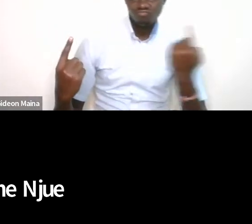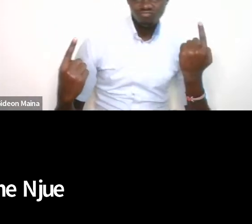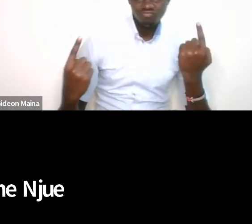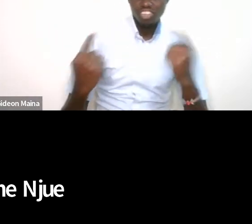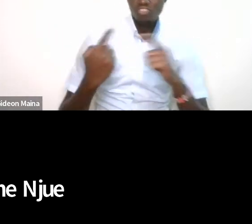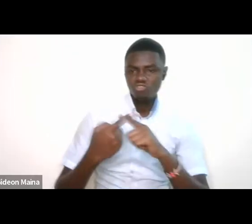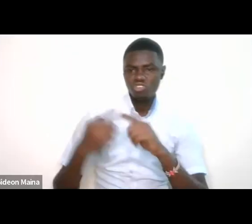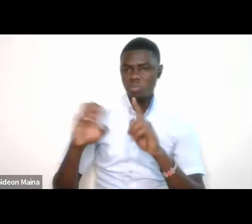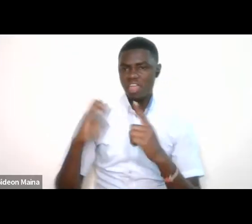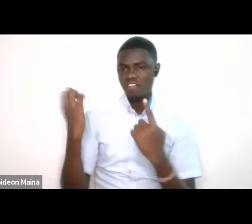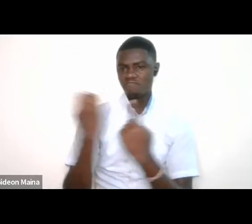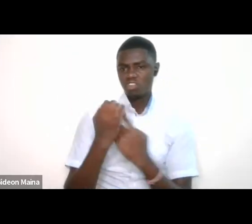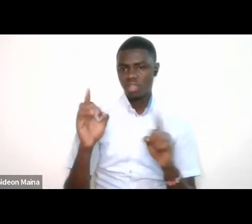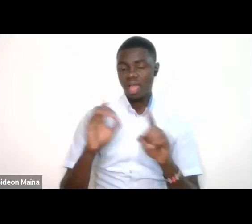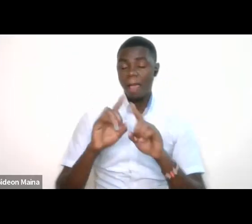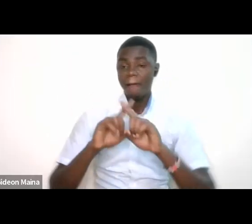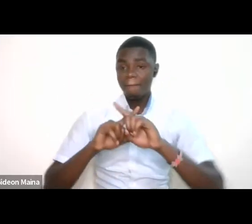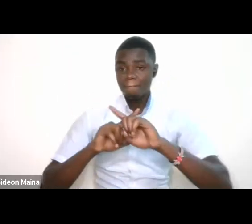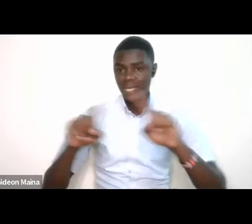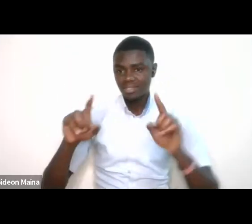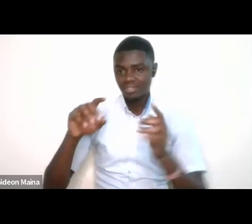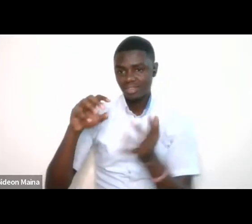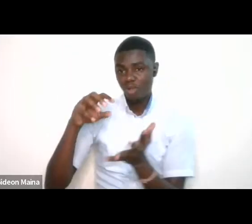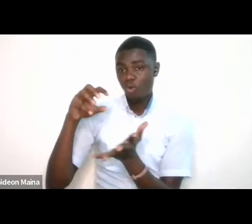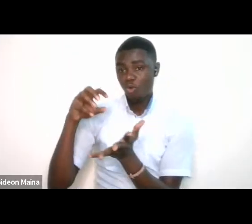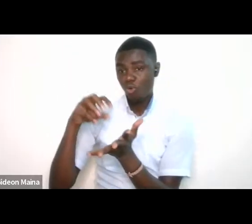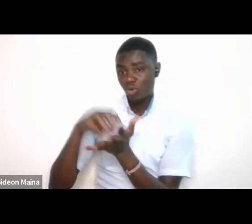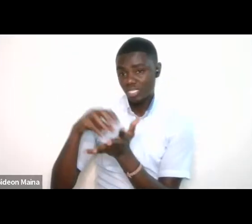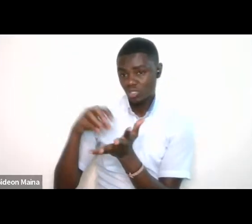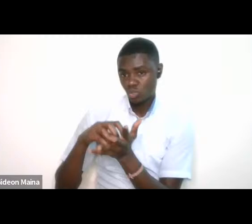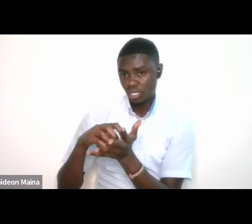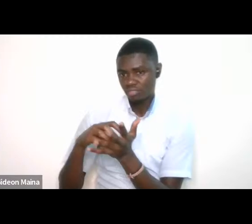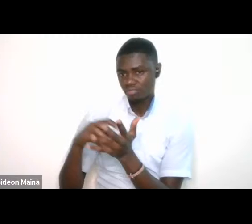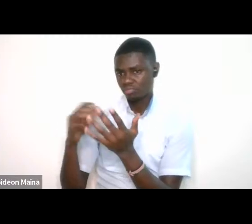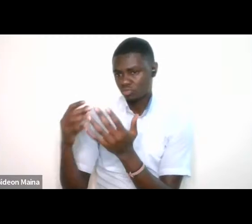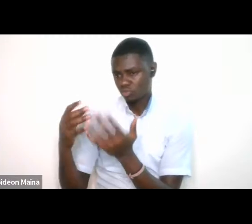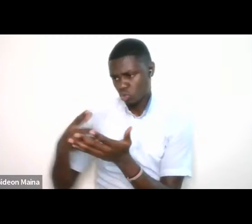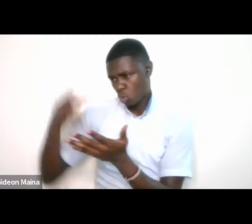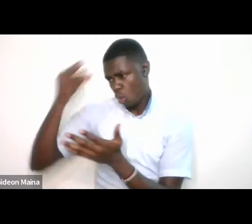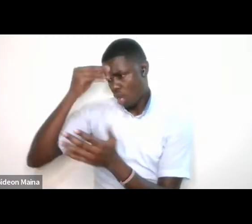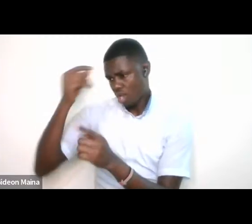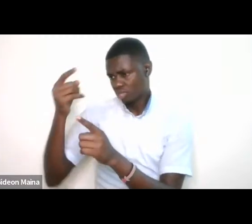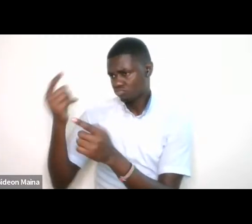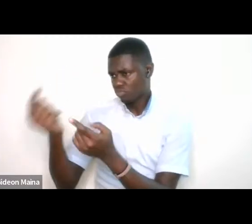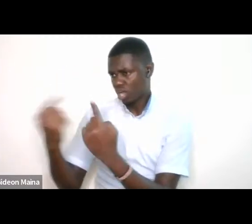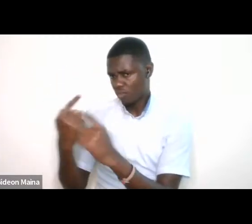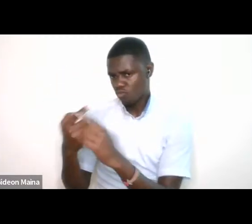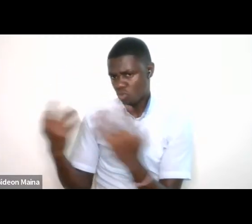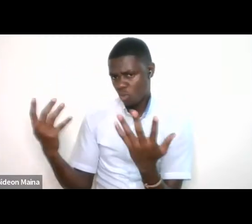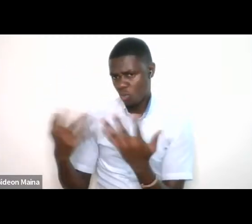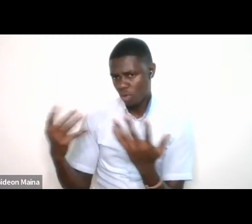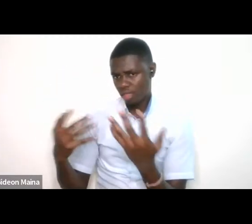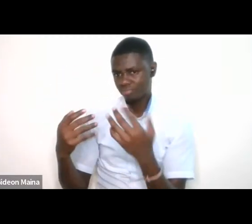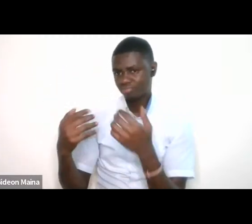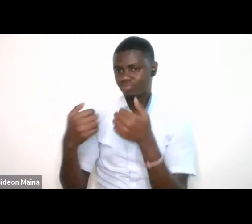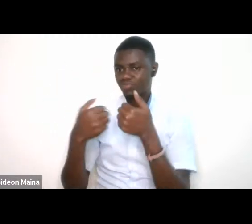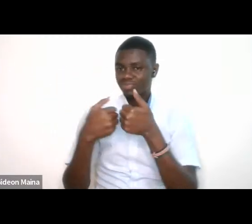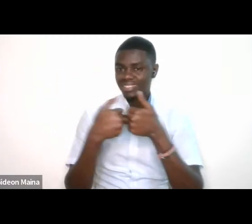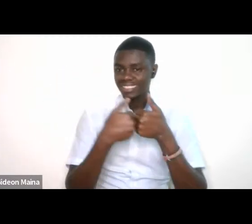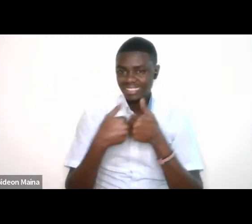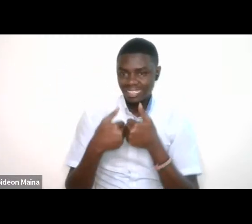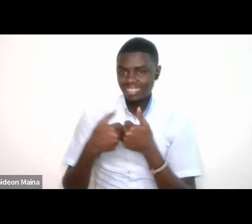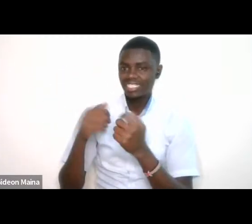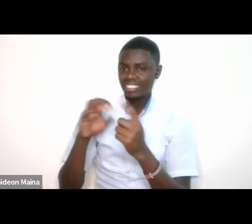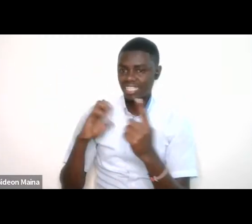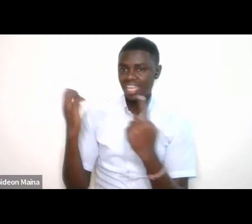You need to contextualize where the learners come from, what challenges the environment poses, and